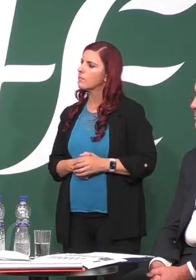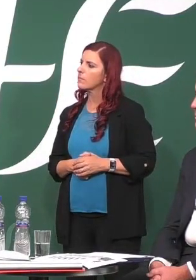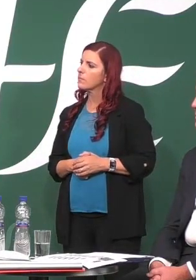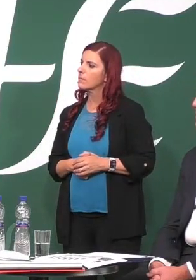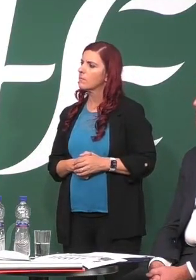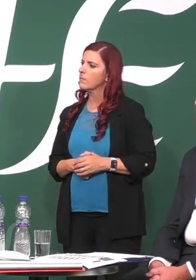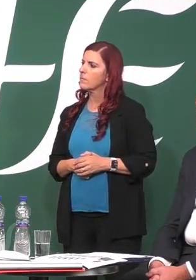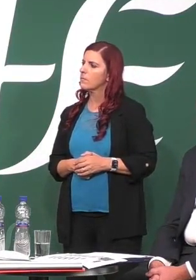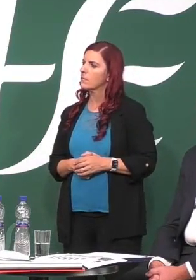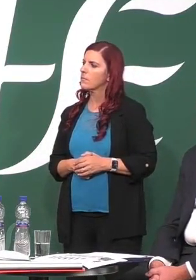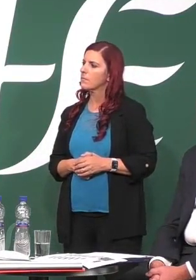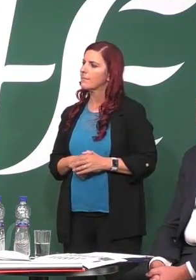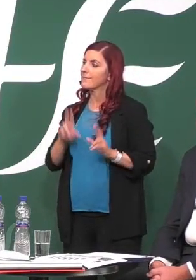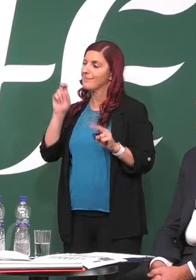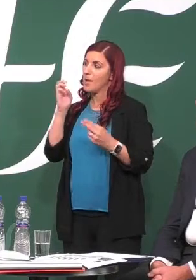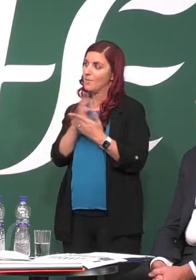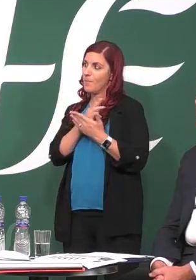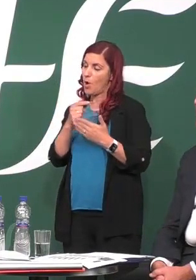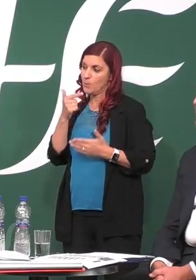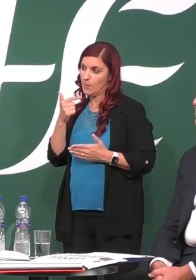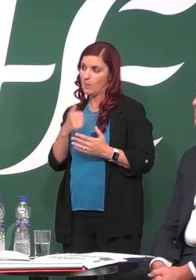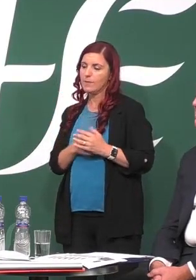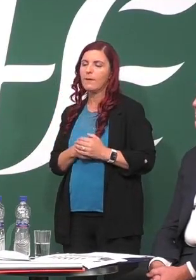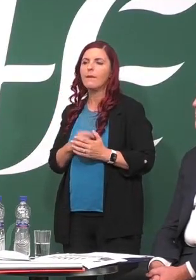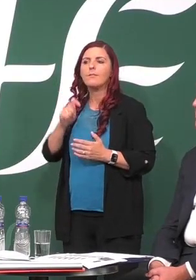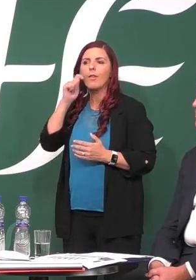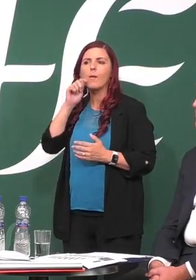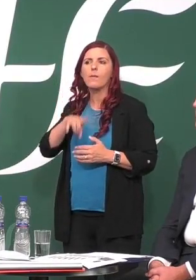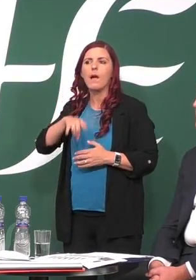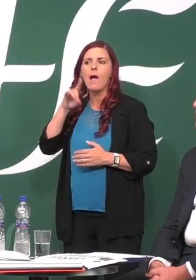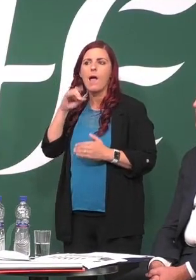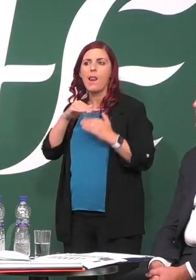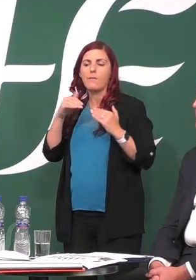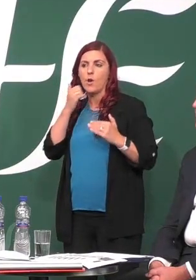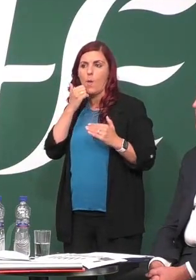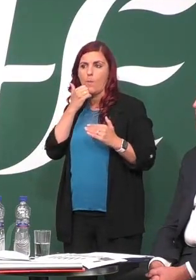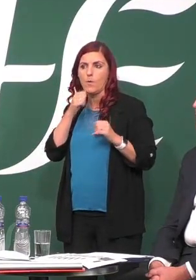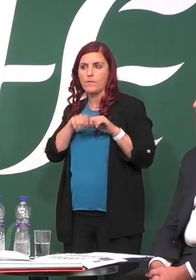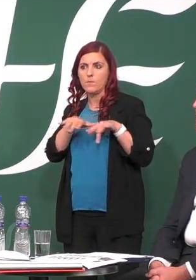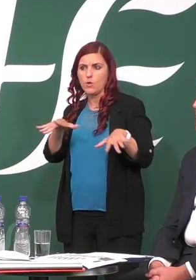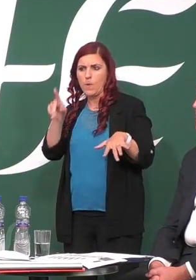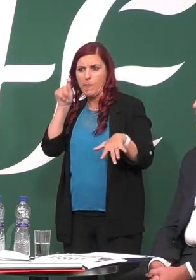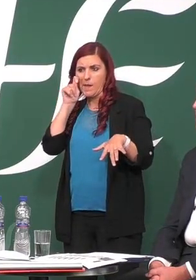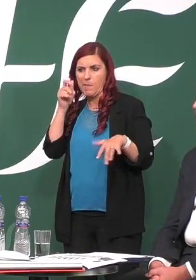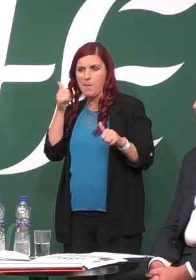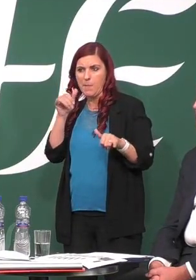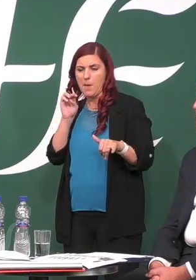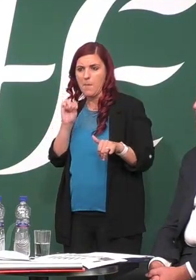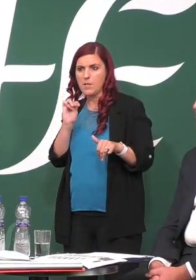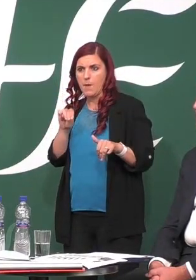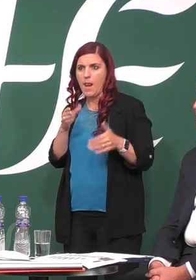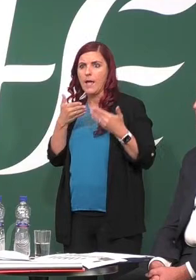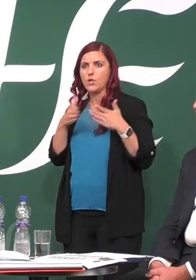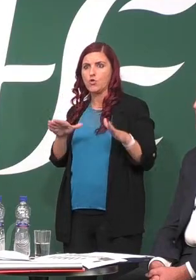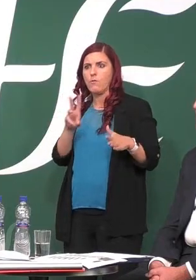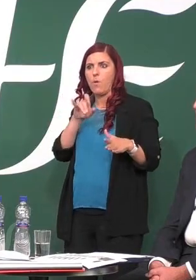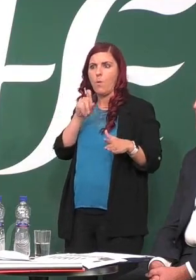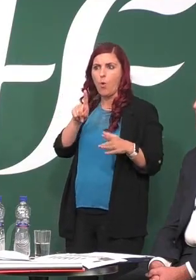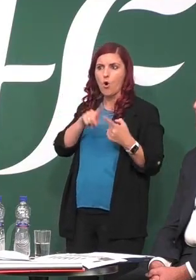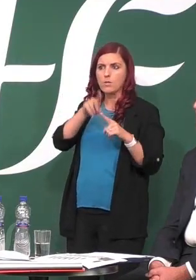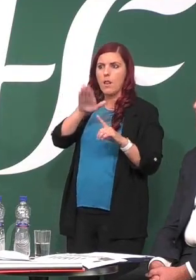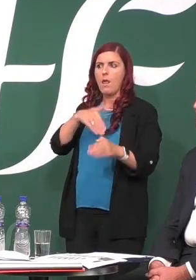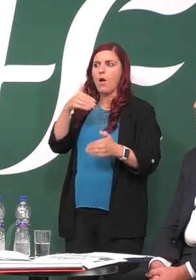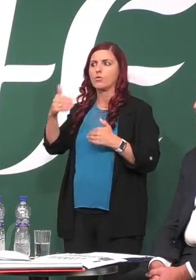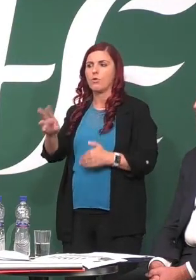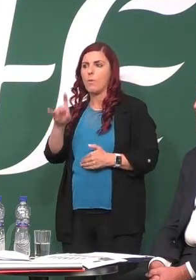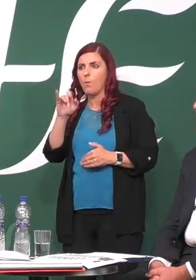high, this is just part two, do you think with the high level of cases that we could be looking at a case where general wards and long stay wards will